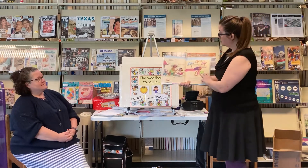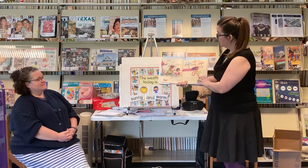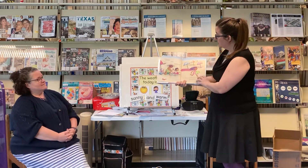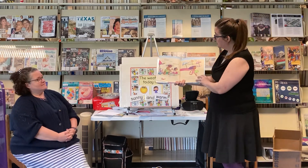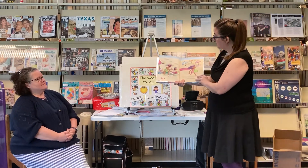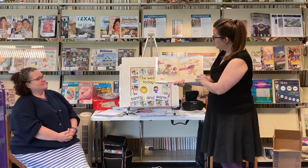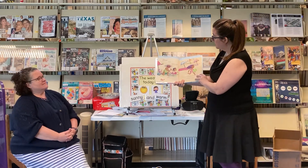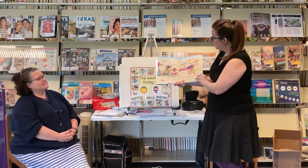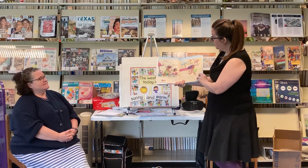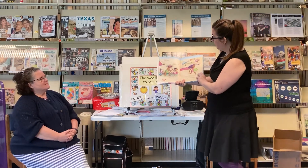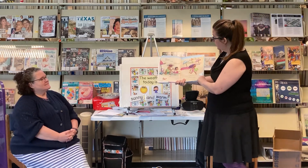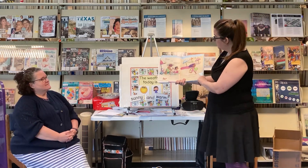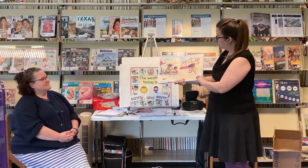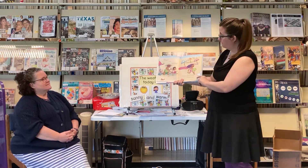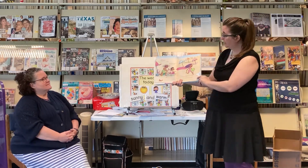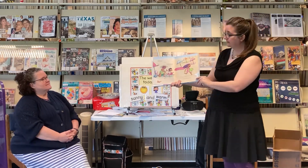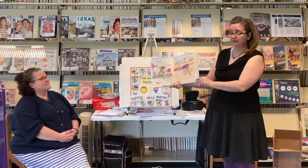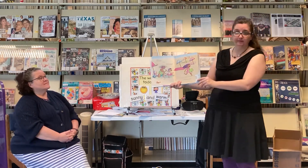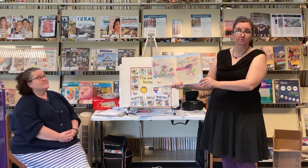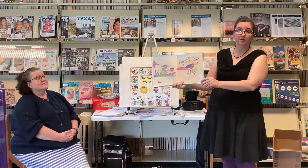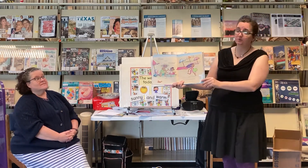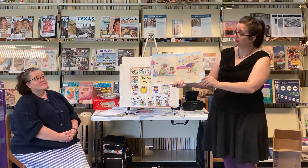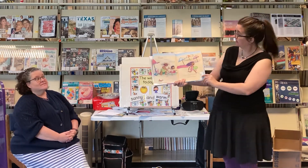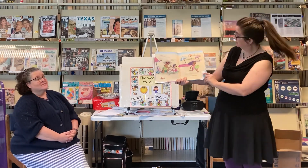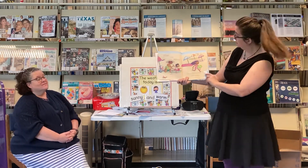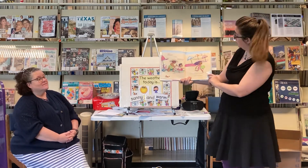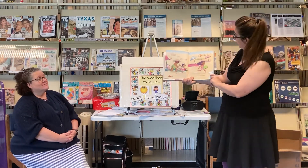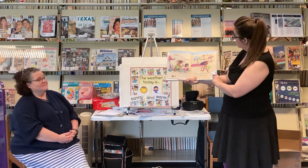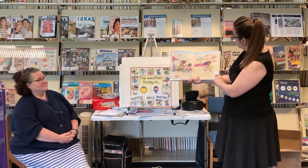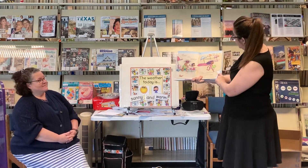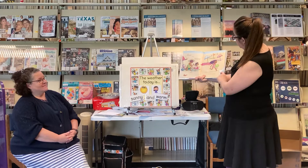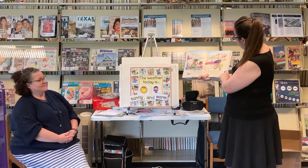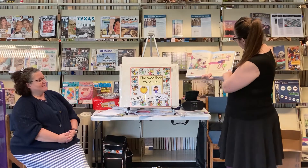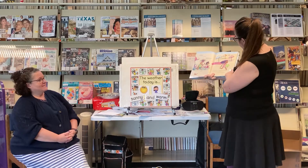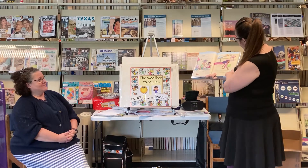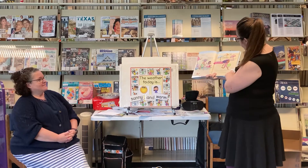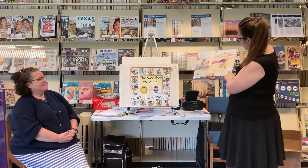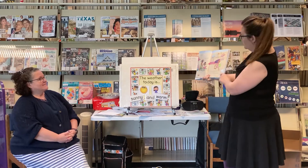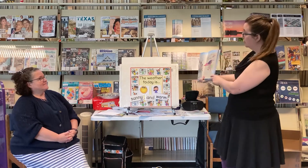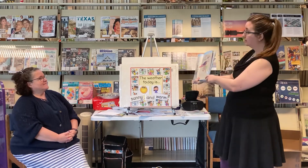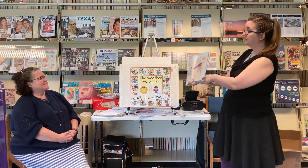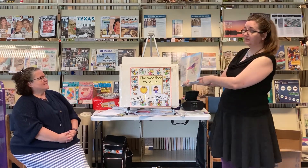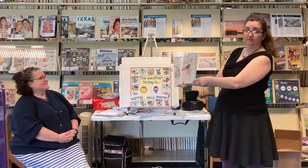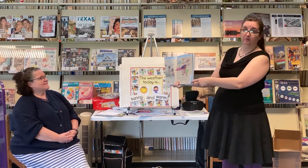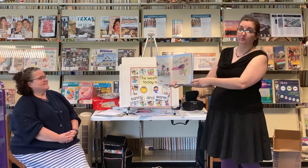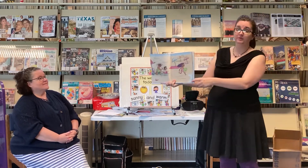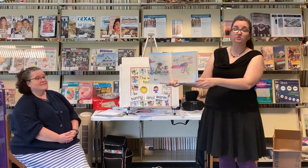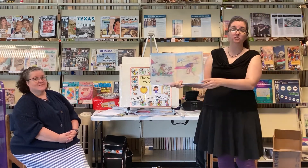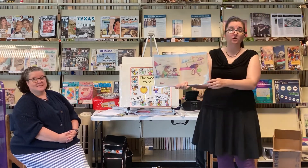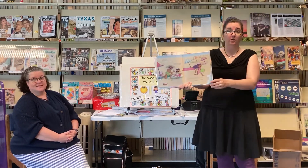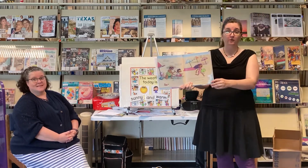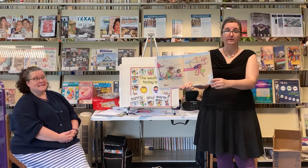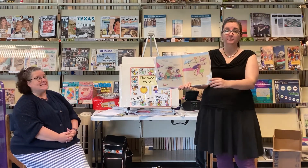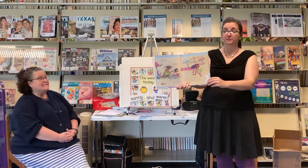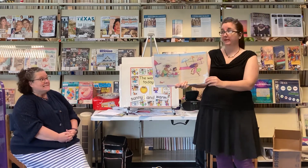Jules is going to make the biggest, fanciest, most excellent castle that has ever been built. Her sister will be so